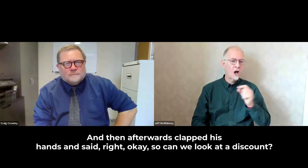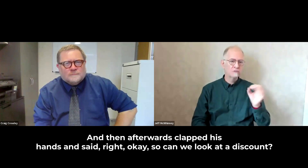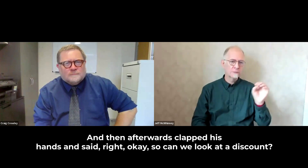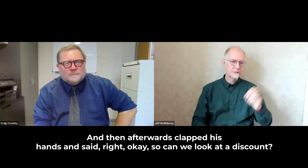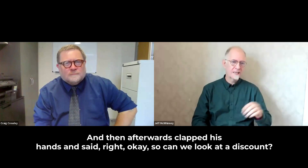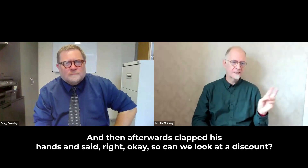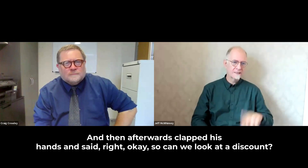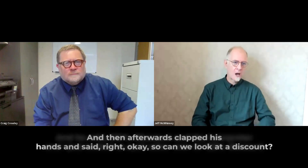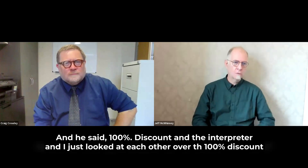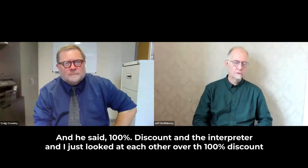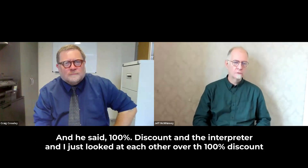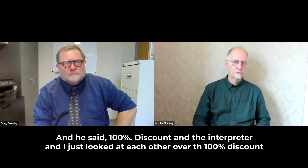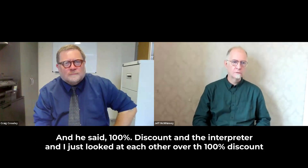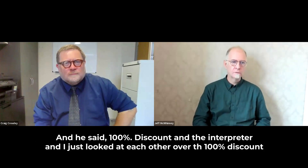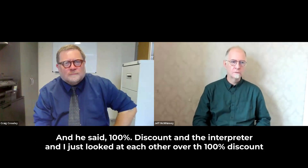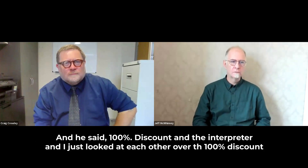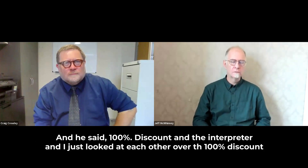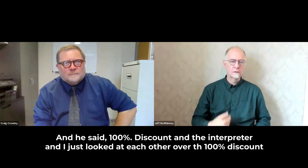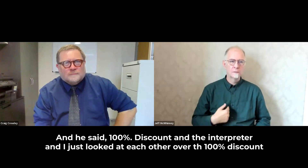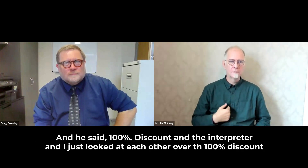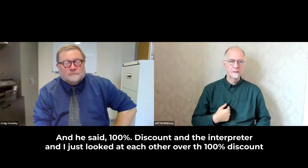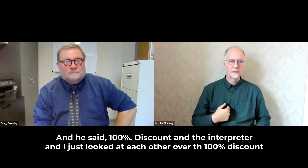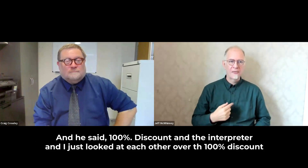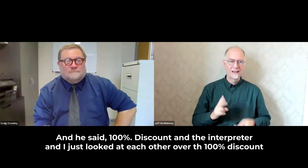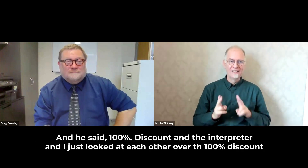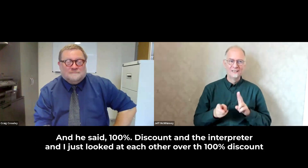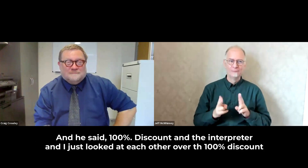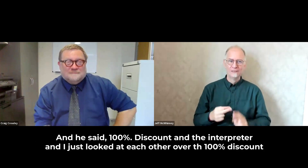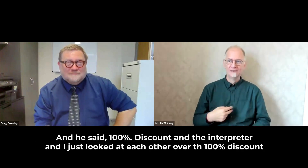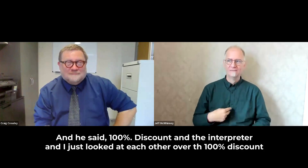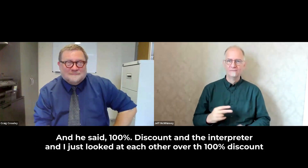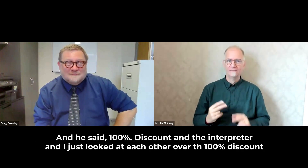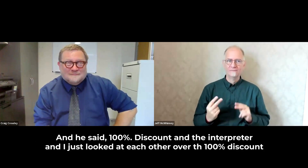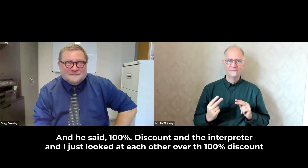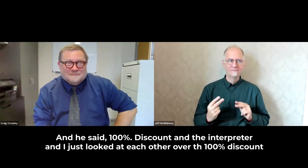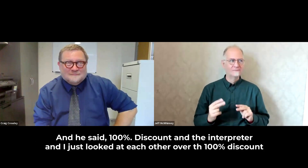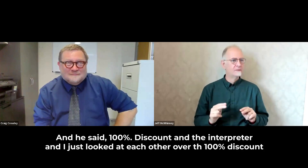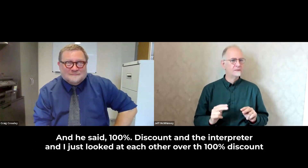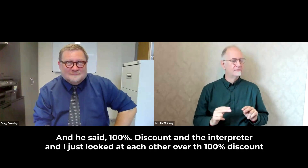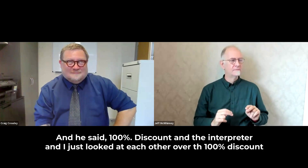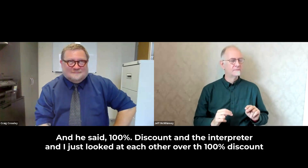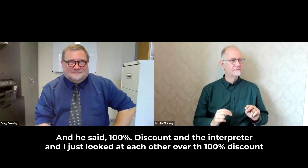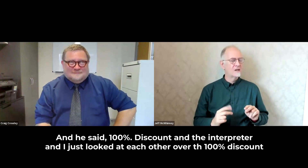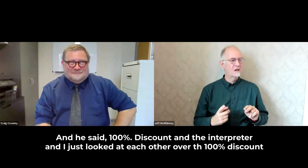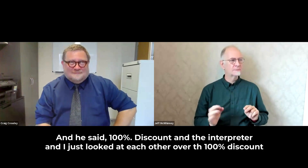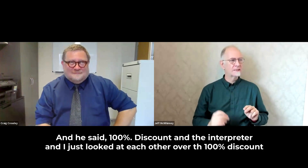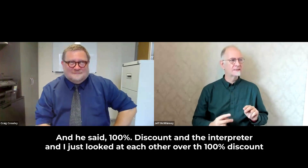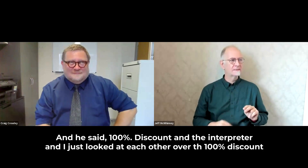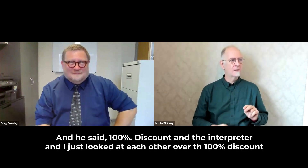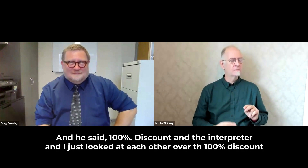we look at a discount? And he said 100% discount. And the interpreter and I just looked at each other and looked